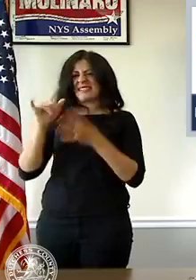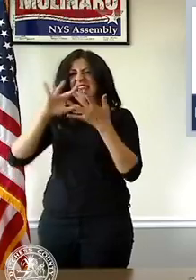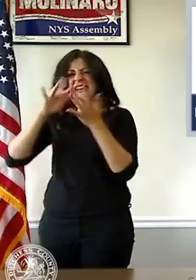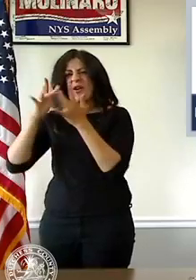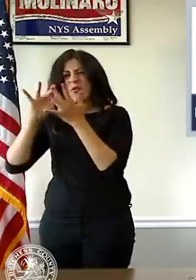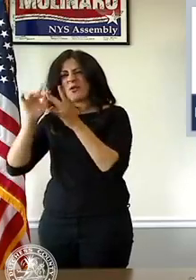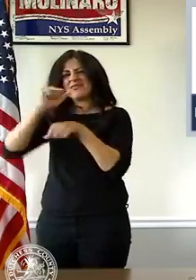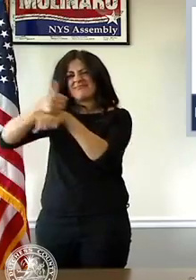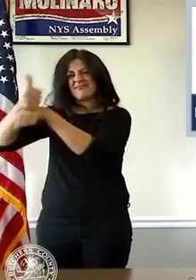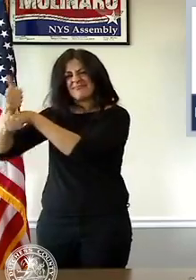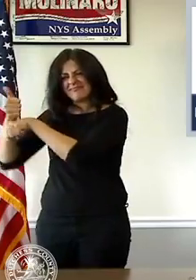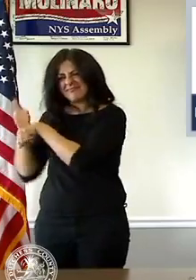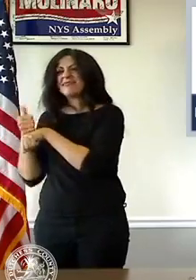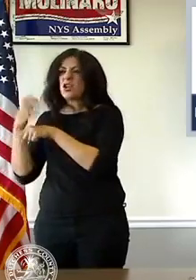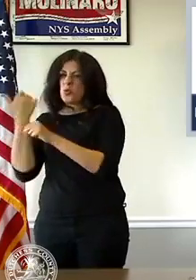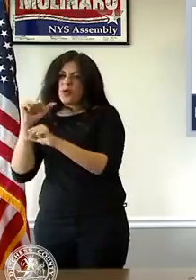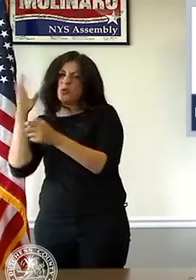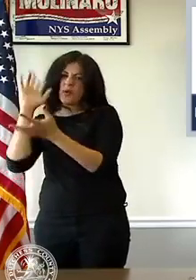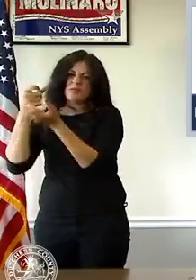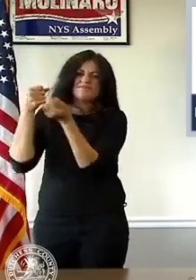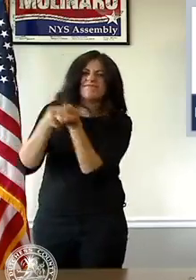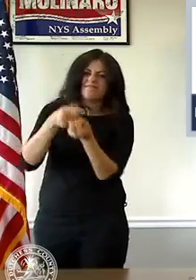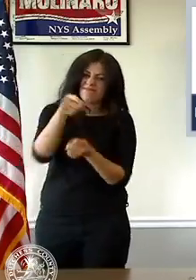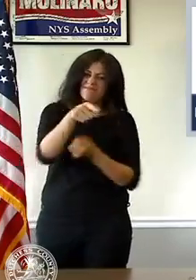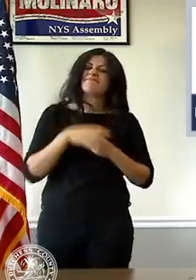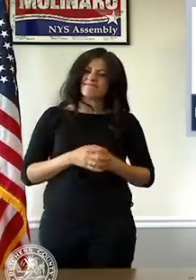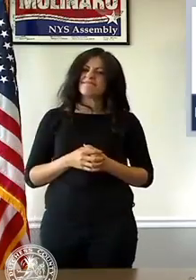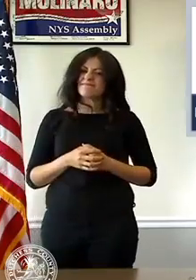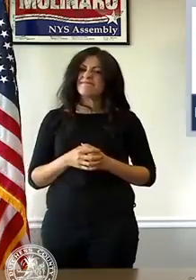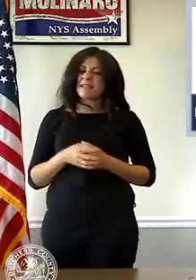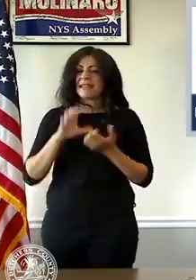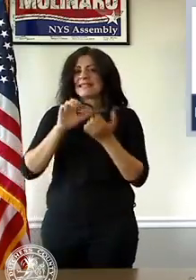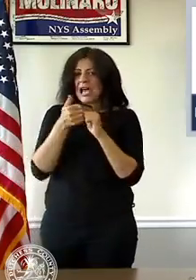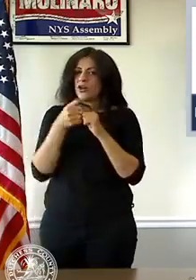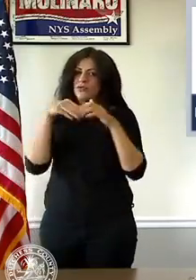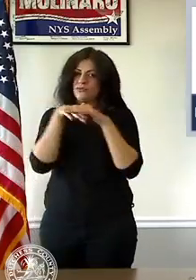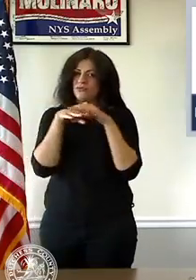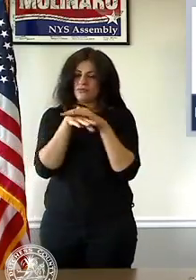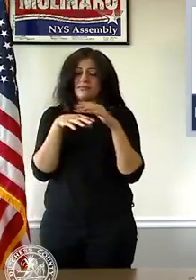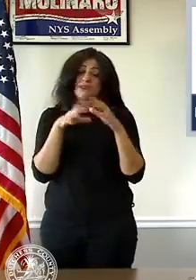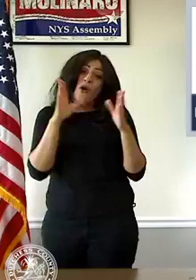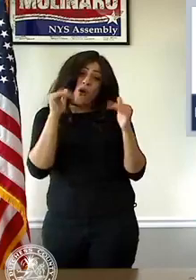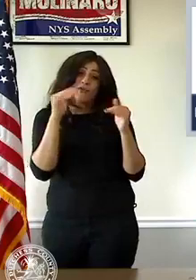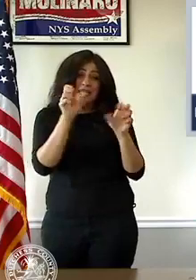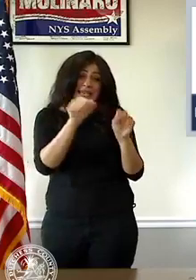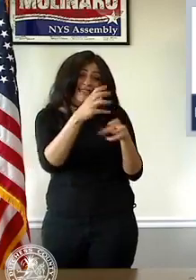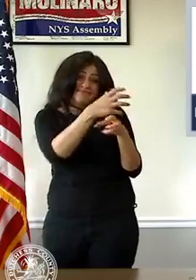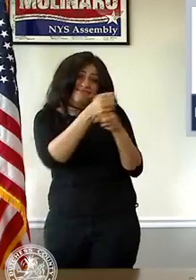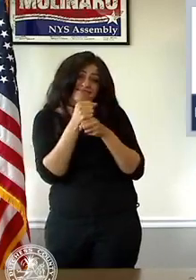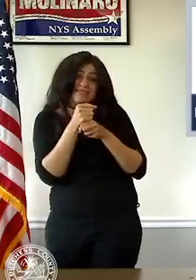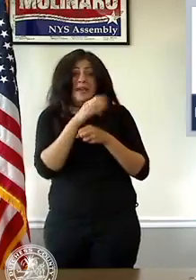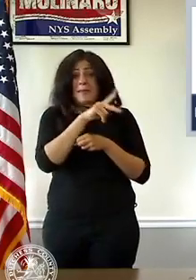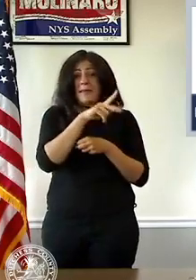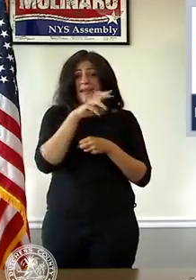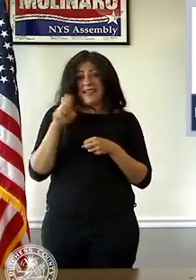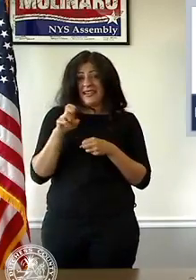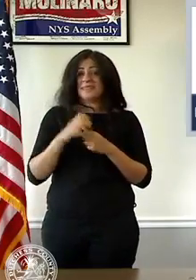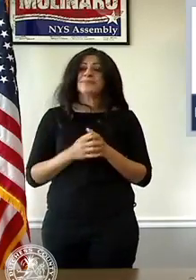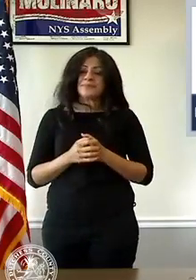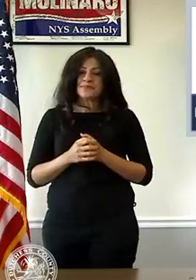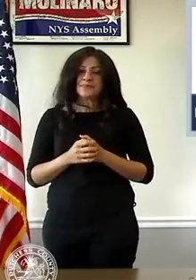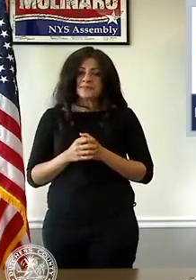to be as supportive as we can. So that is how you access, or hopefully you'll be able to access some